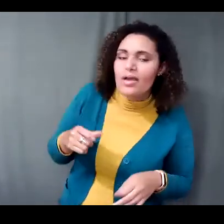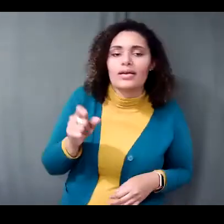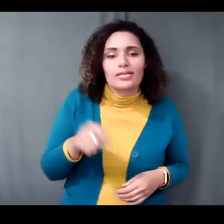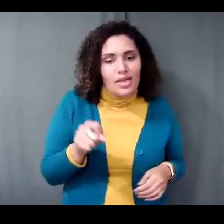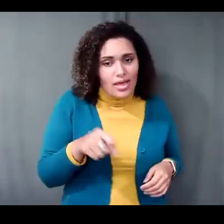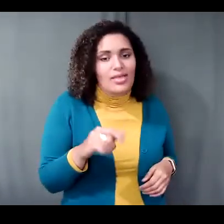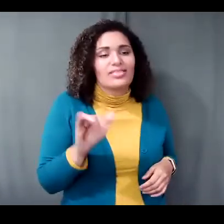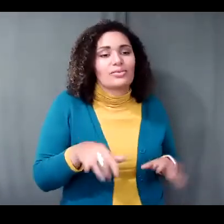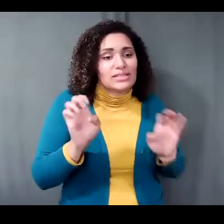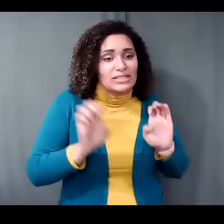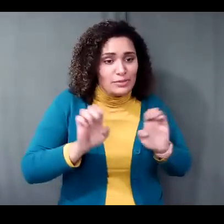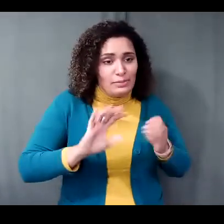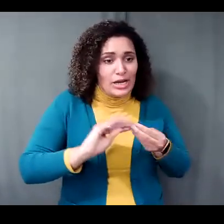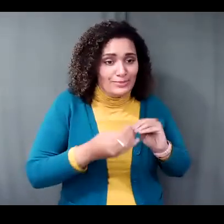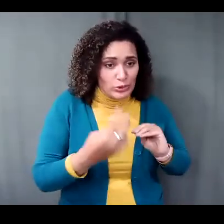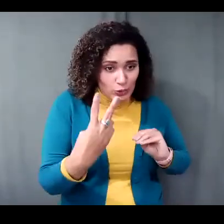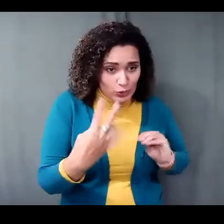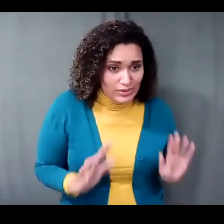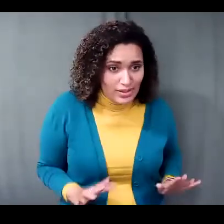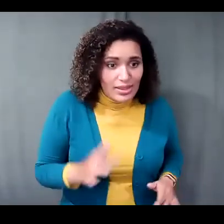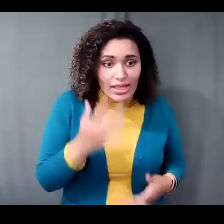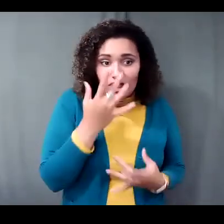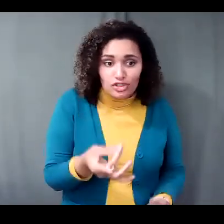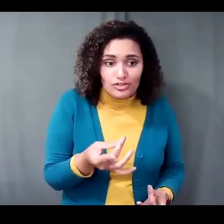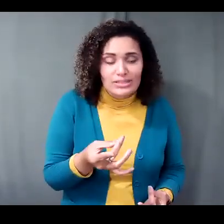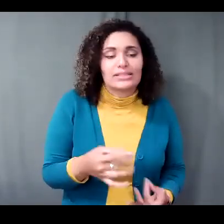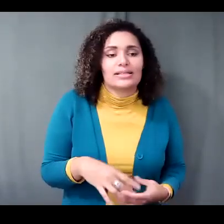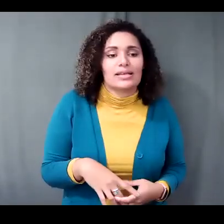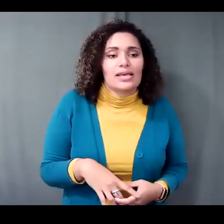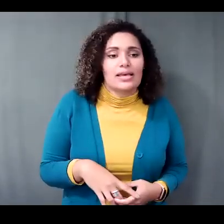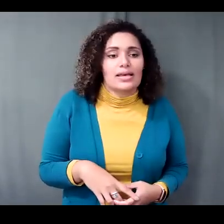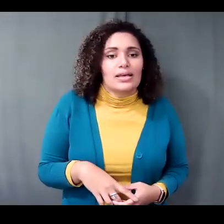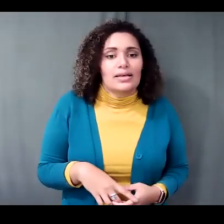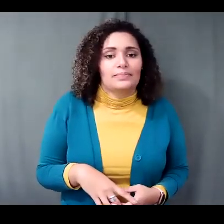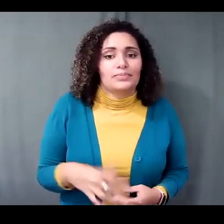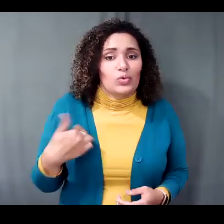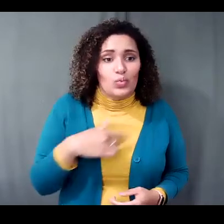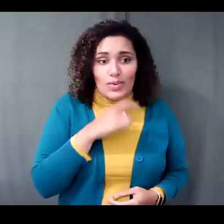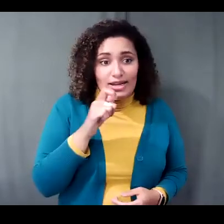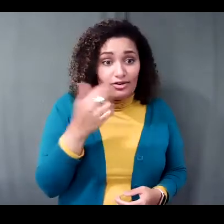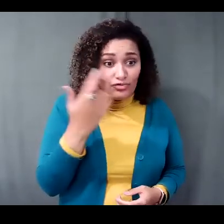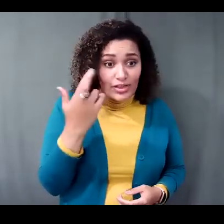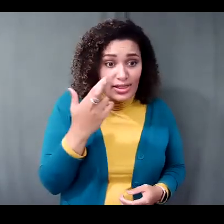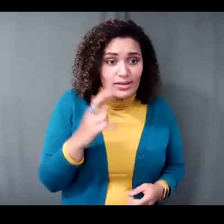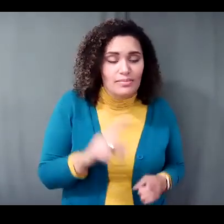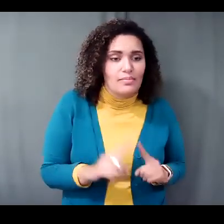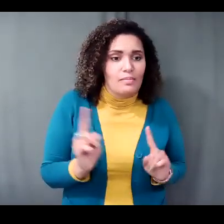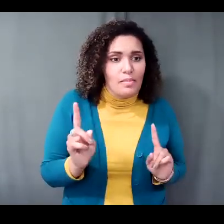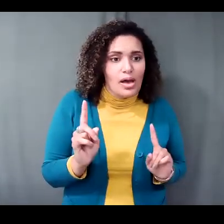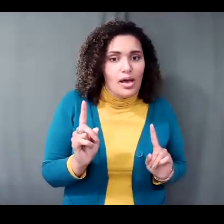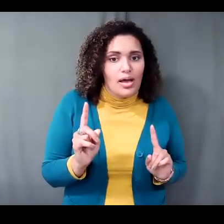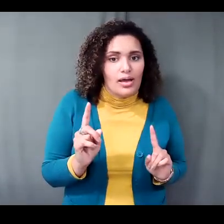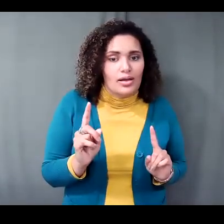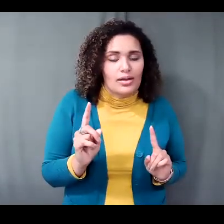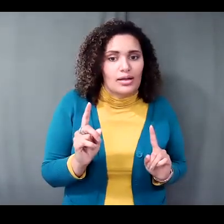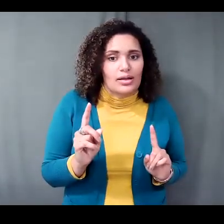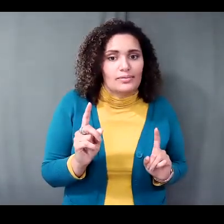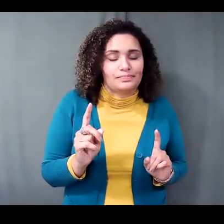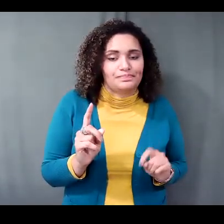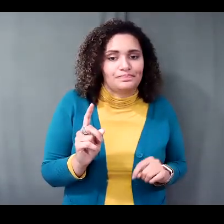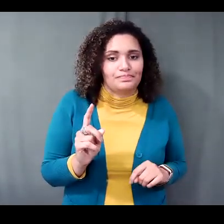hazardous substance by truck. You can't. It needs a special permit. It's kind of crazy to do it. And